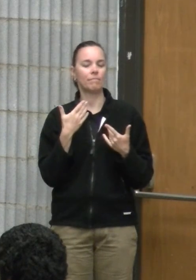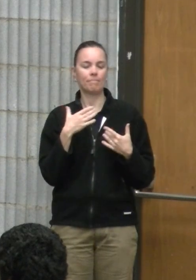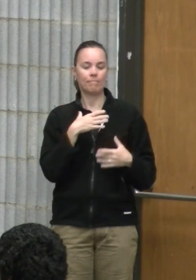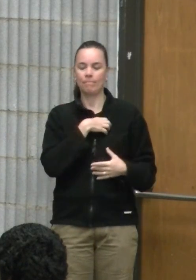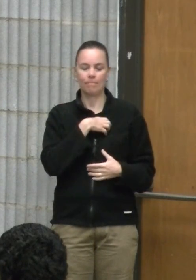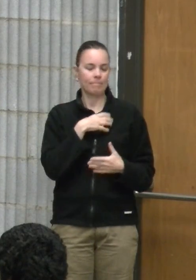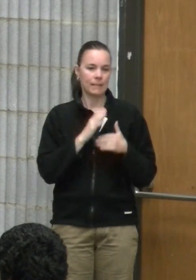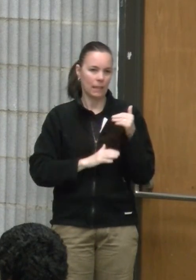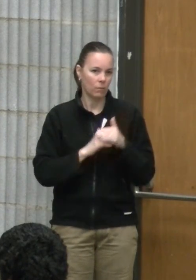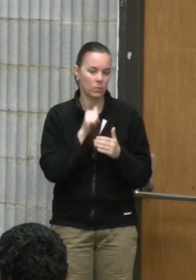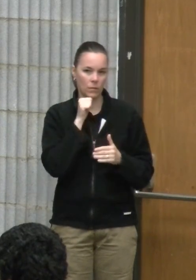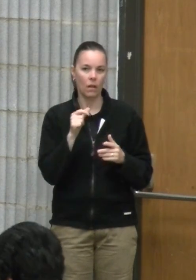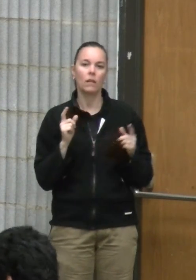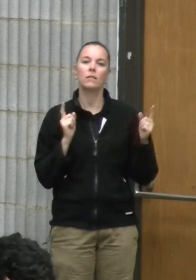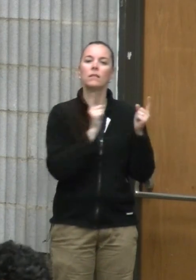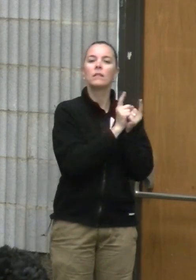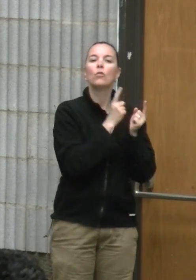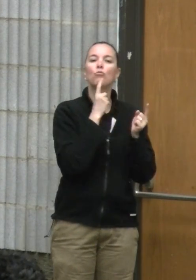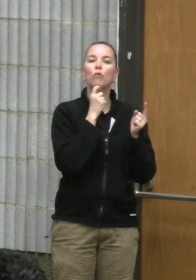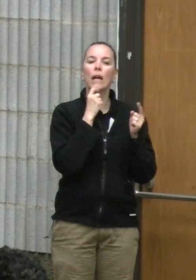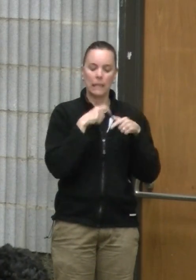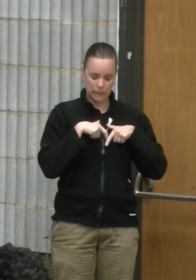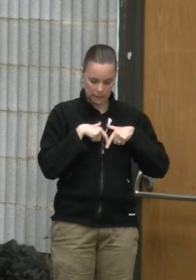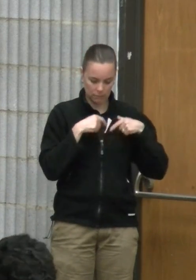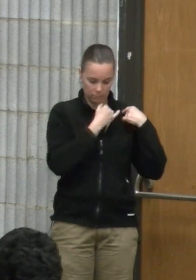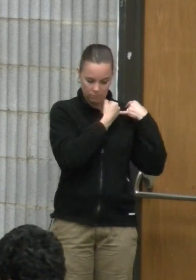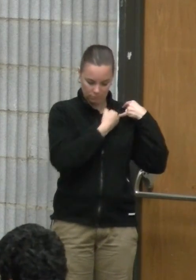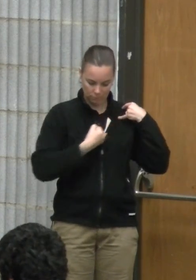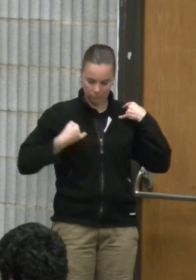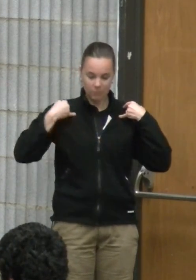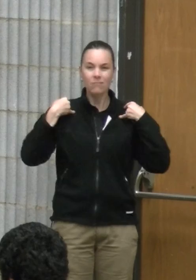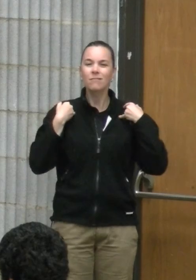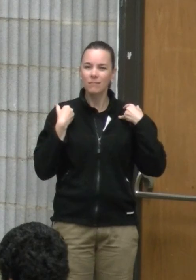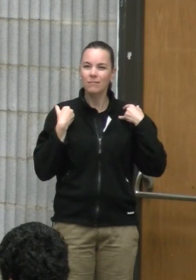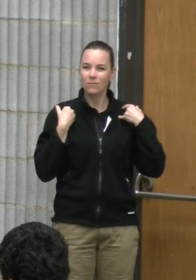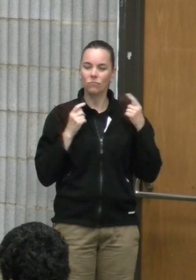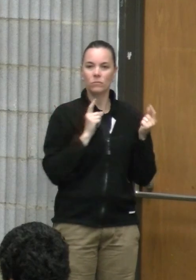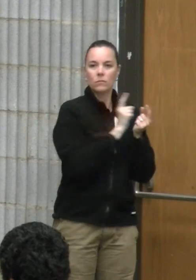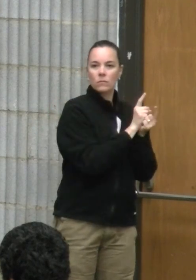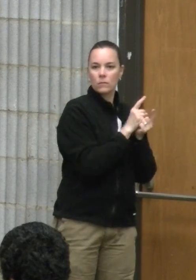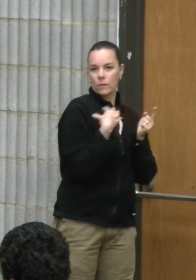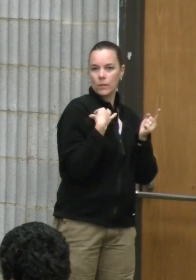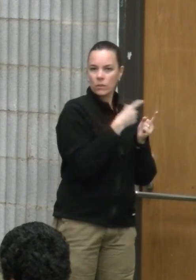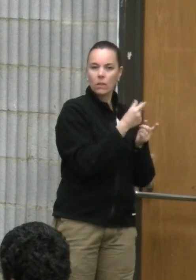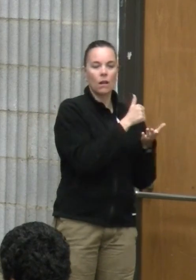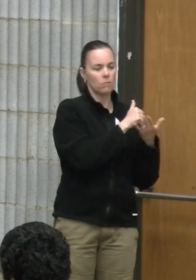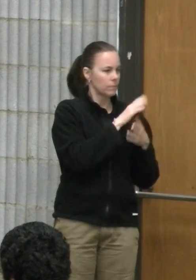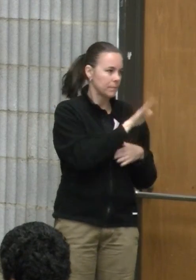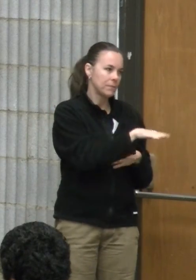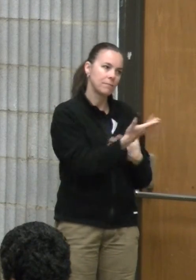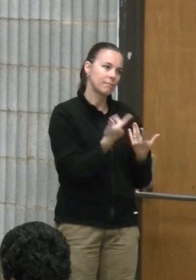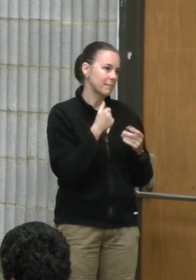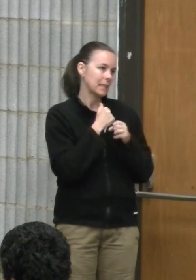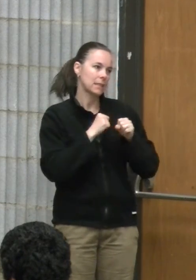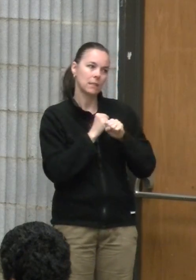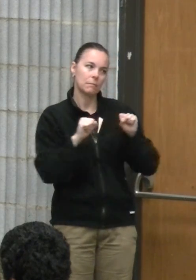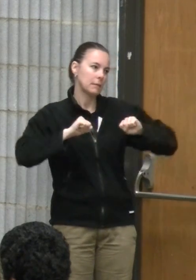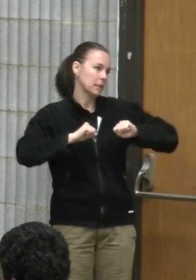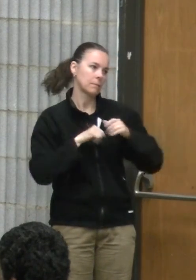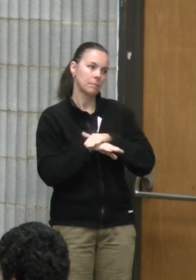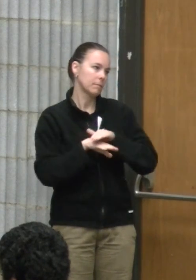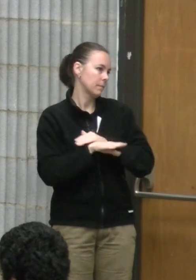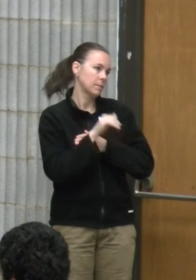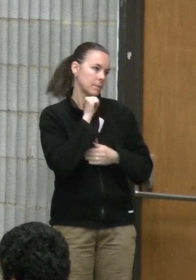Red lanyard means their staff or their volunteers, and they'll be able to help you out, and we'll try to work things out to make sure that the space is still accessible for